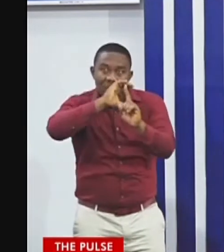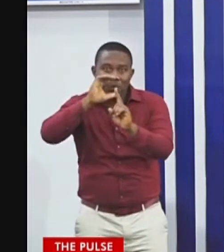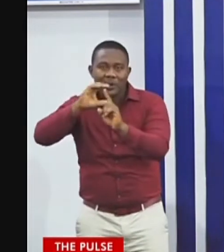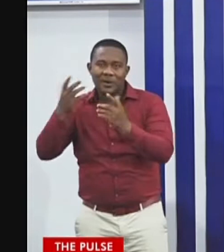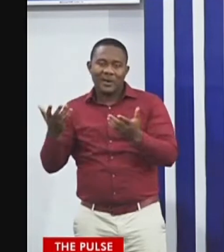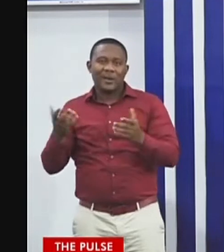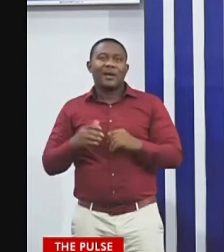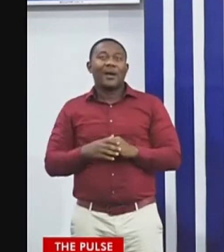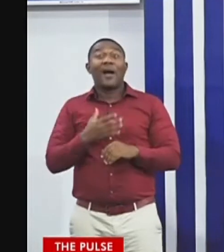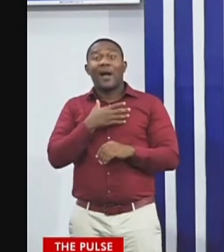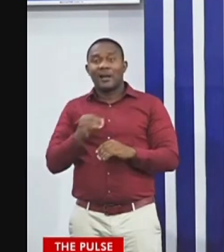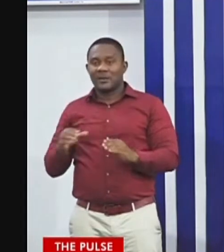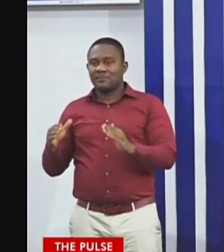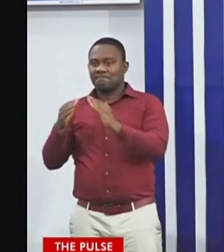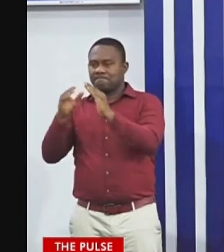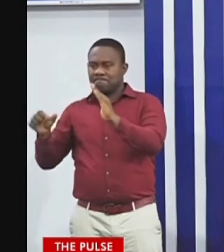about 115.